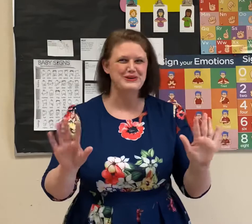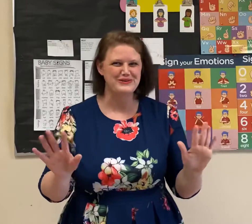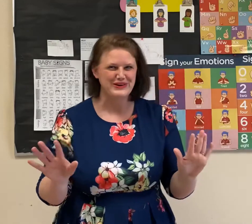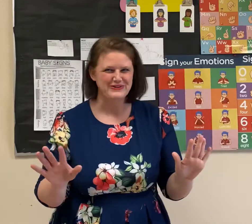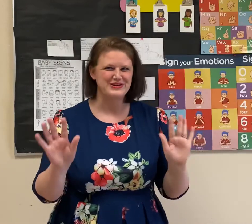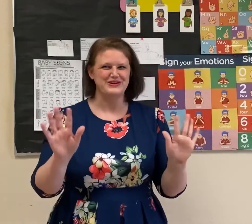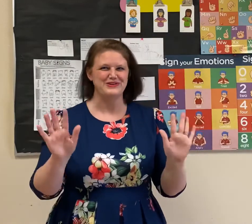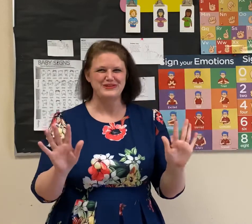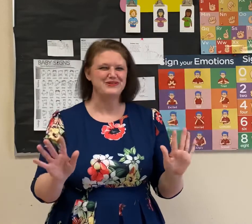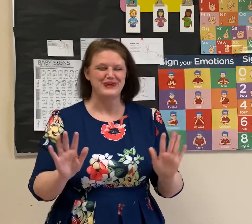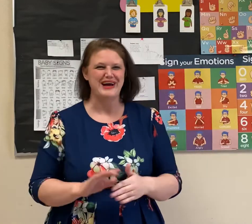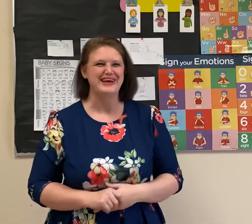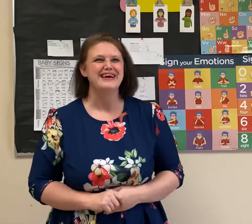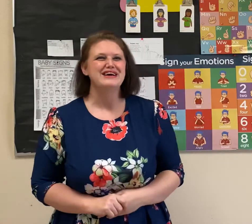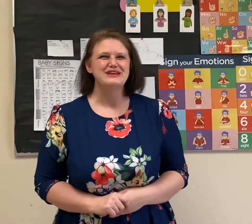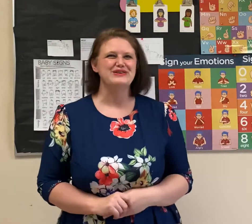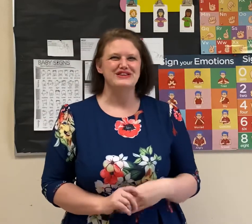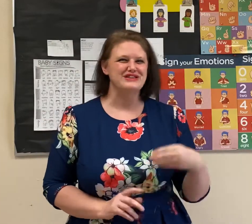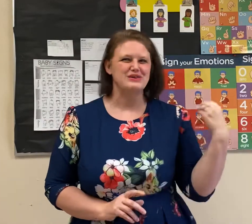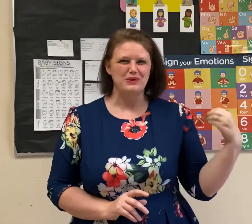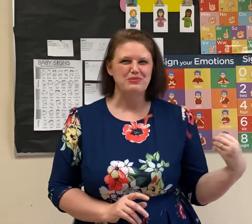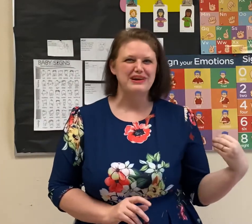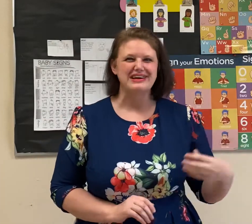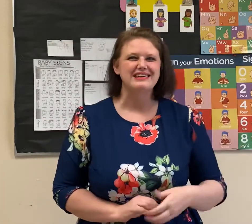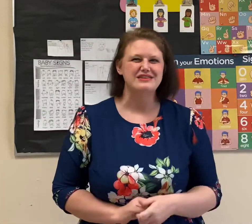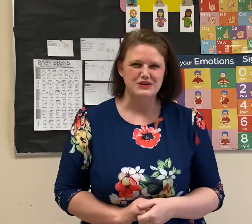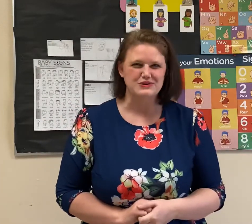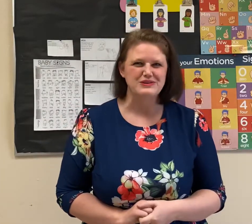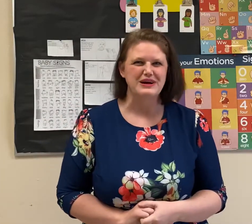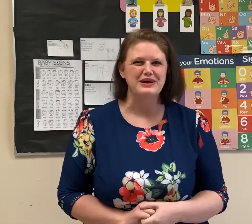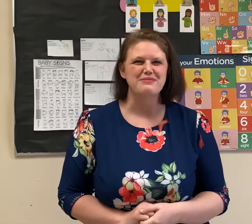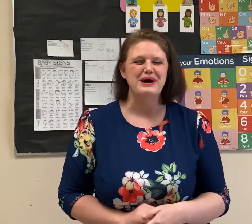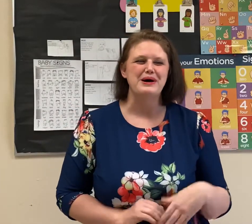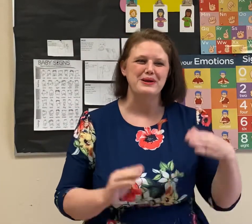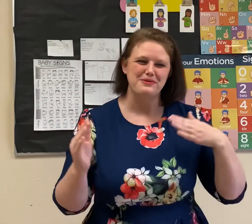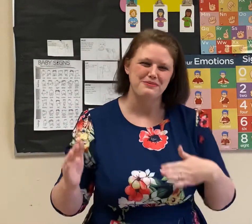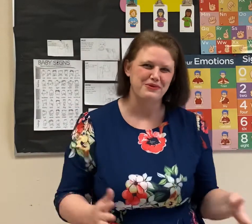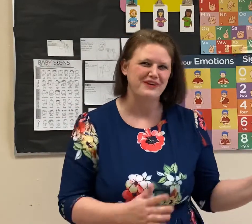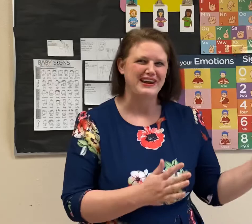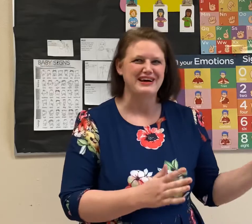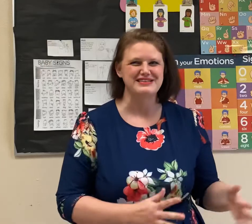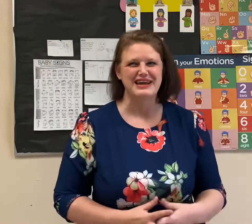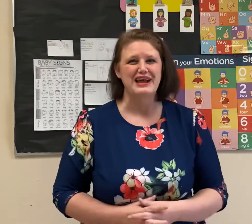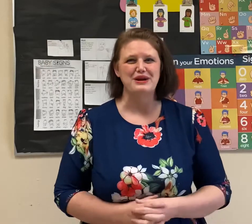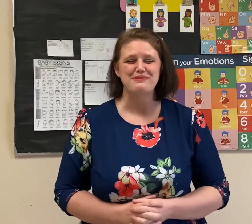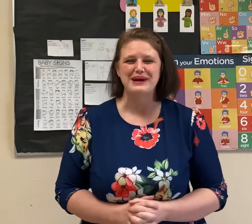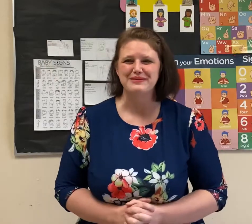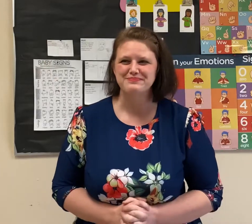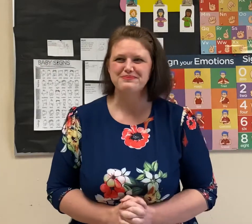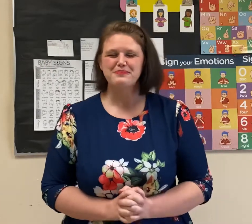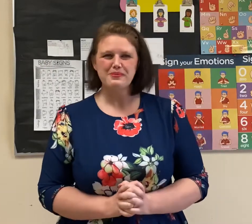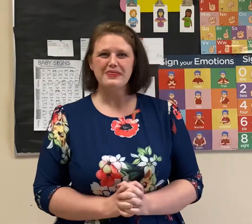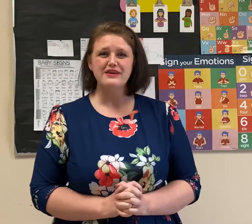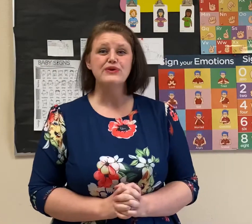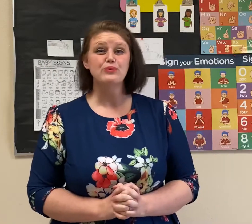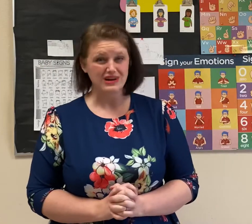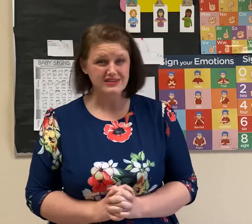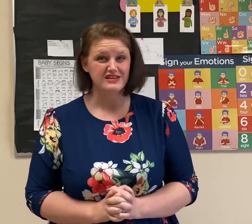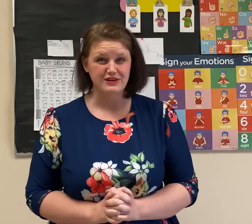don't. You do not. You can just incorporate it in circle time and move on, out of sight, out of mind. If you want to learn it